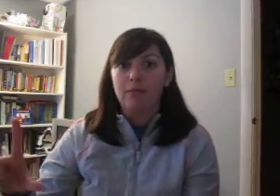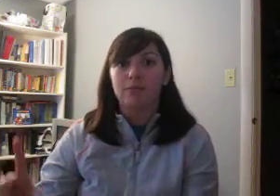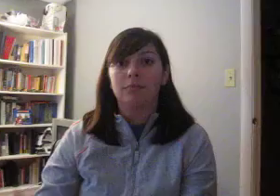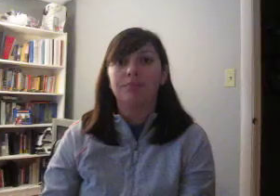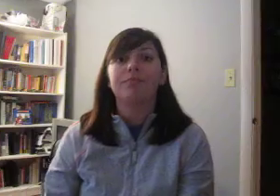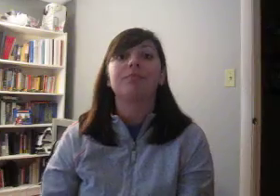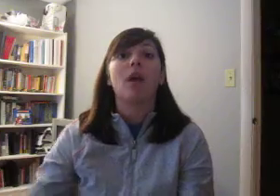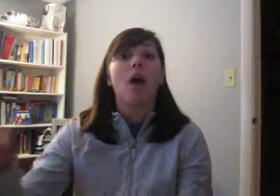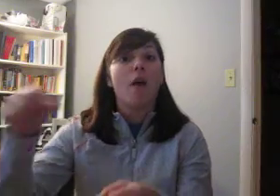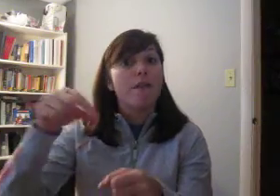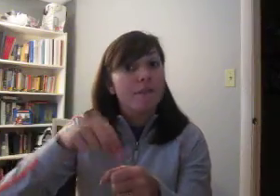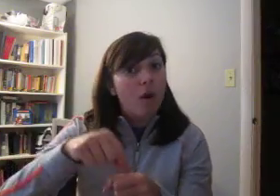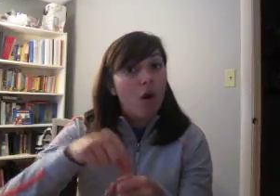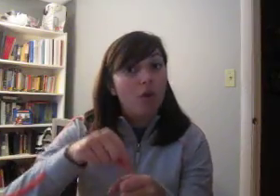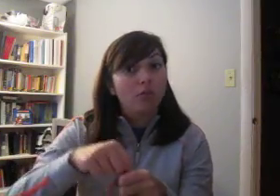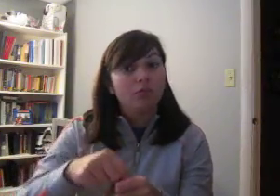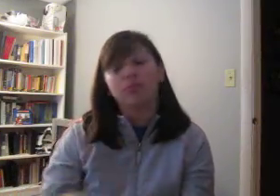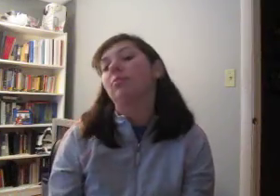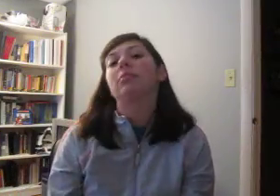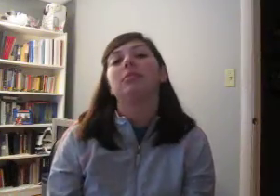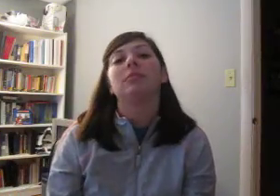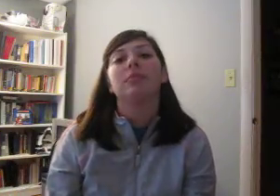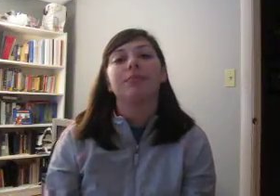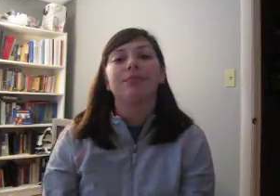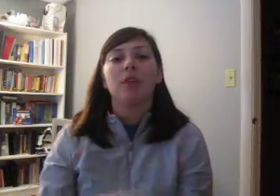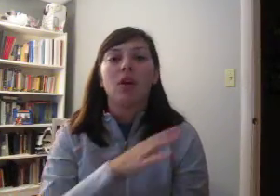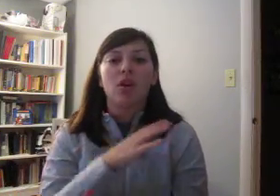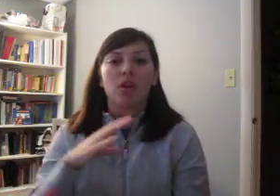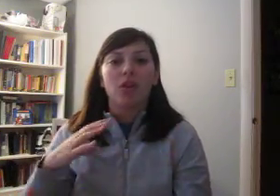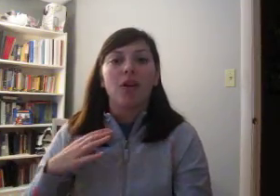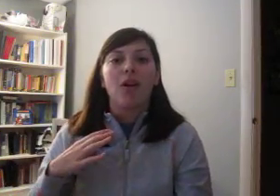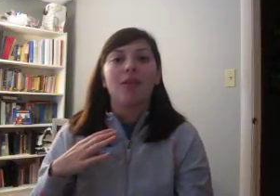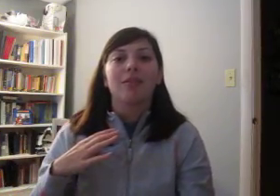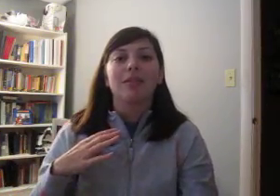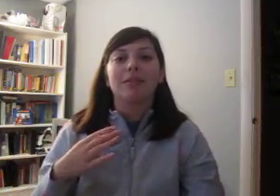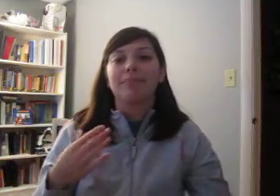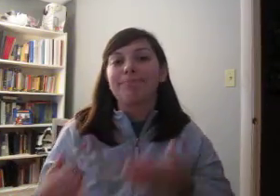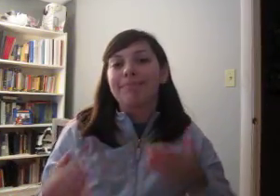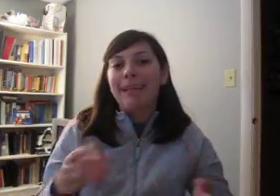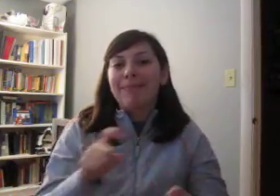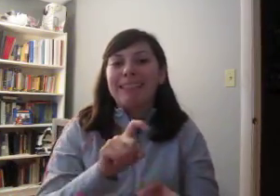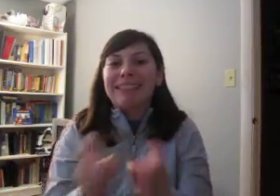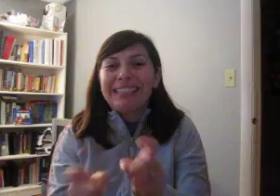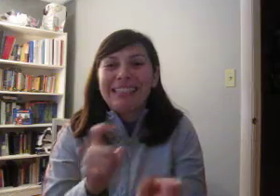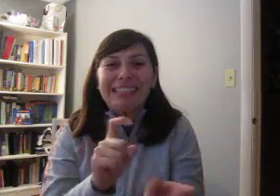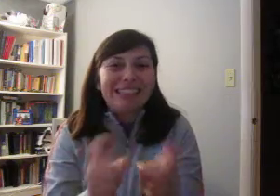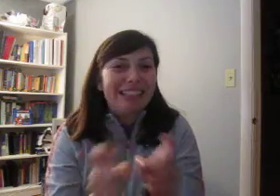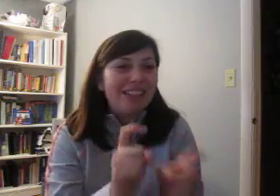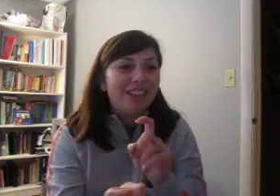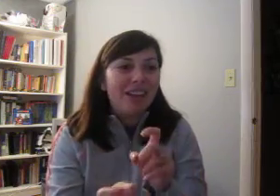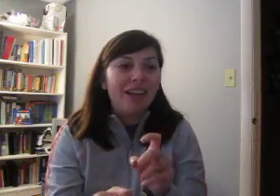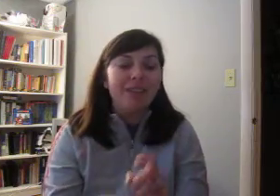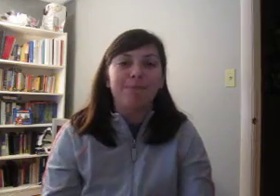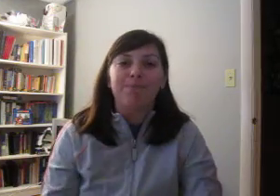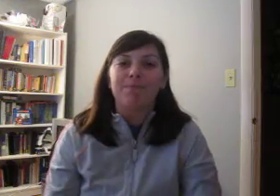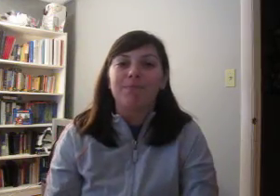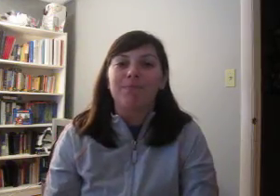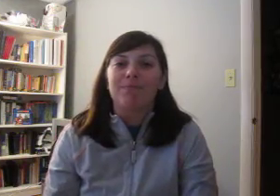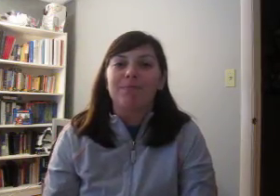vote. And that's kind of the point of it, because the president said no, and some people, if